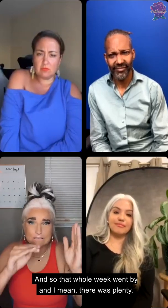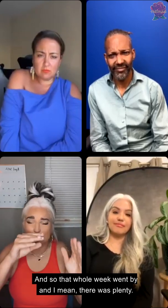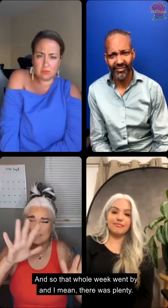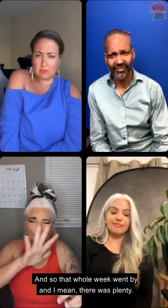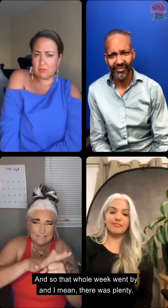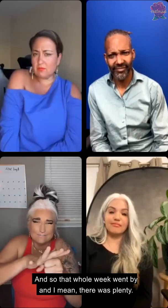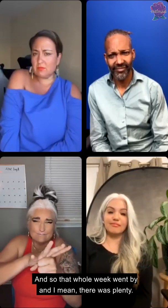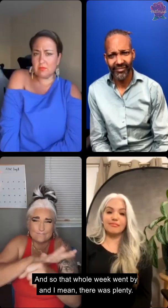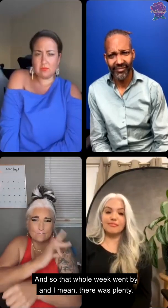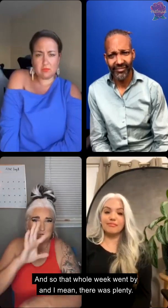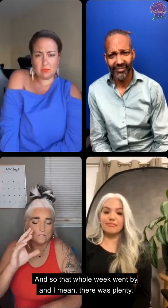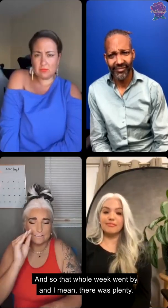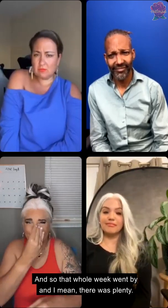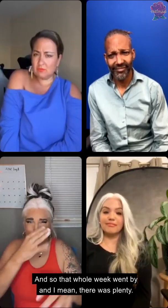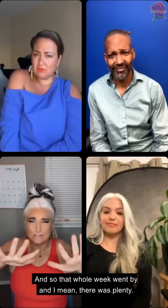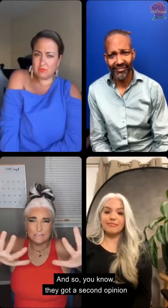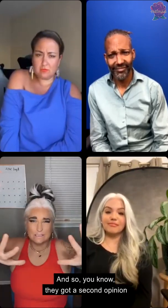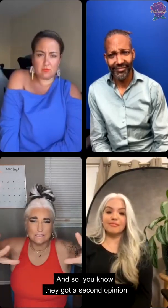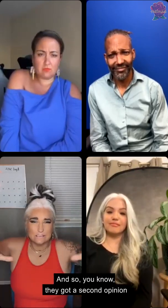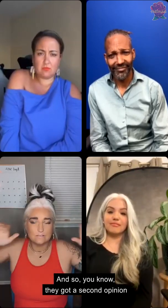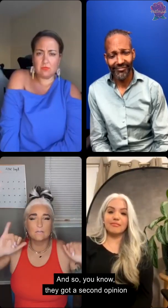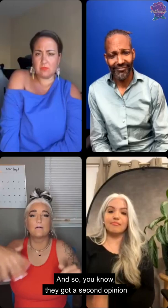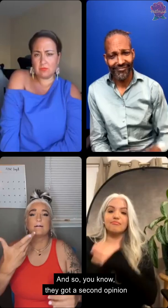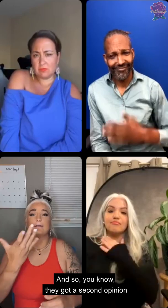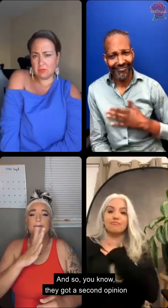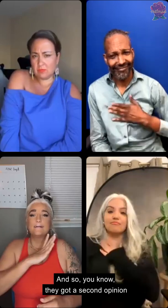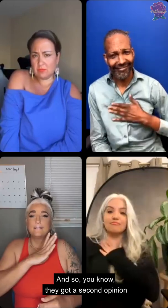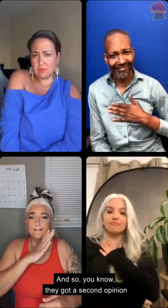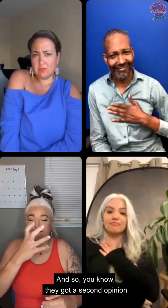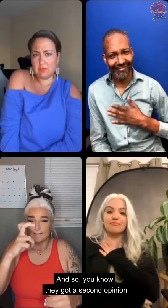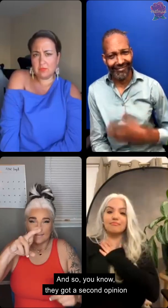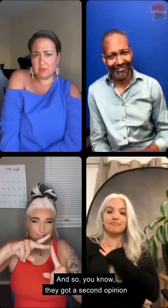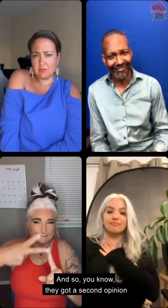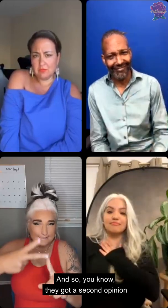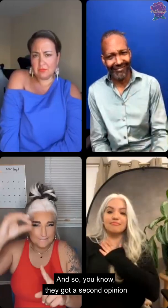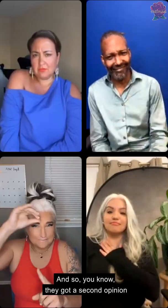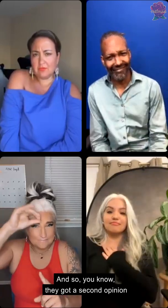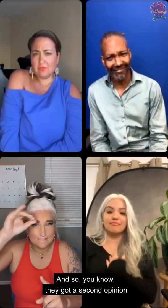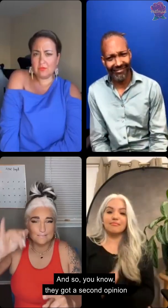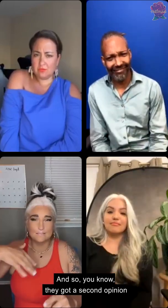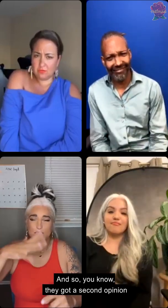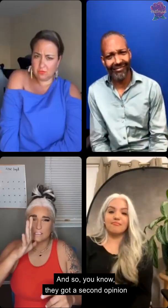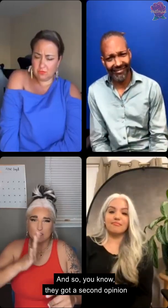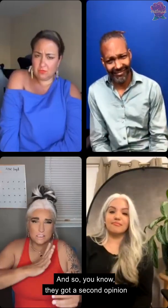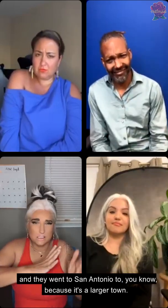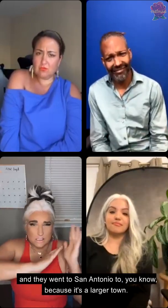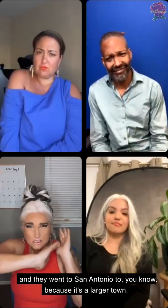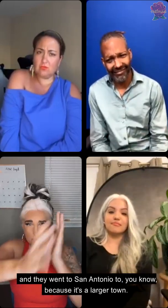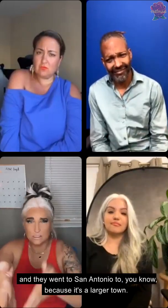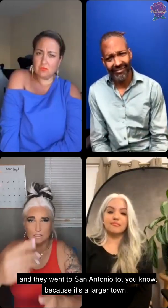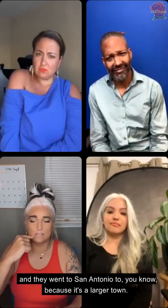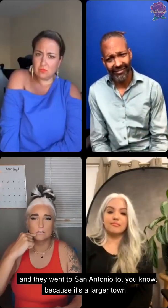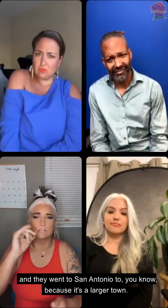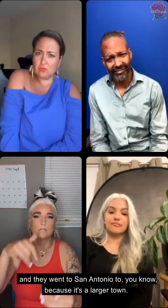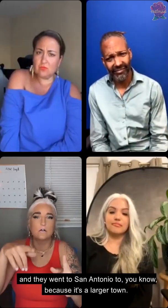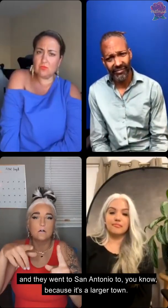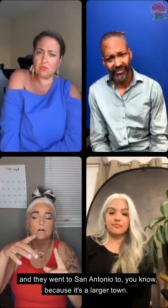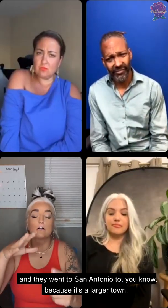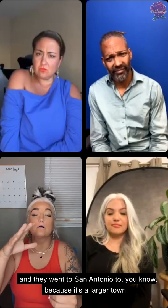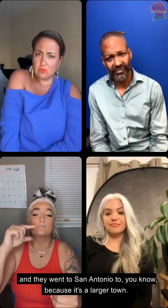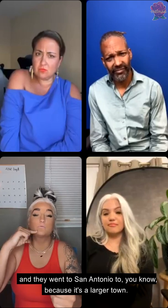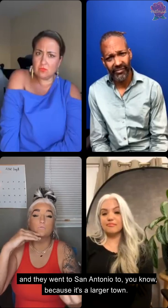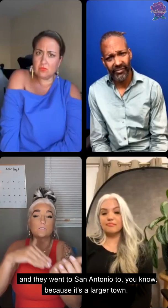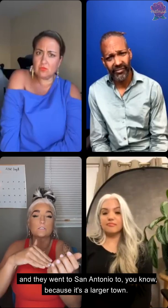by, and I mean, there was plenty. And so, they got a second opinion,